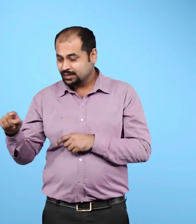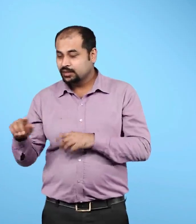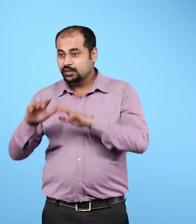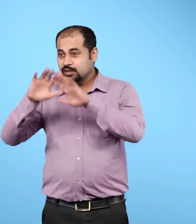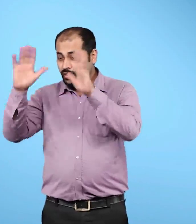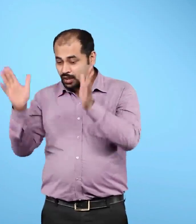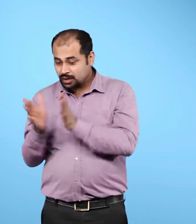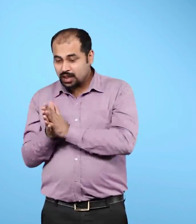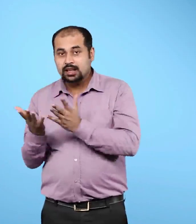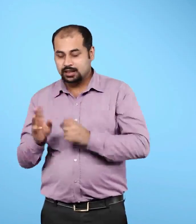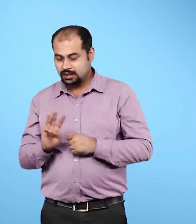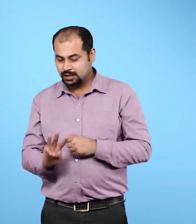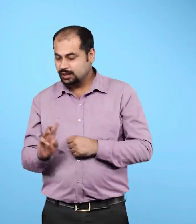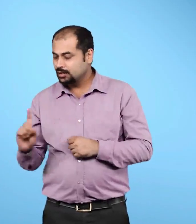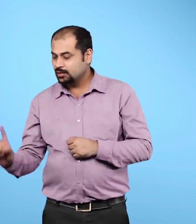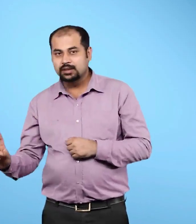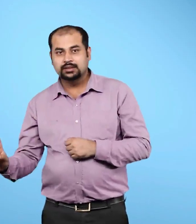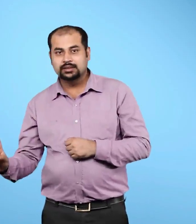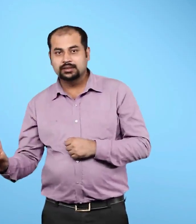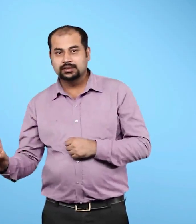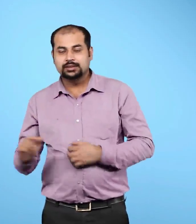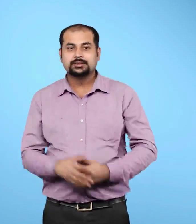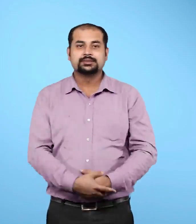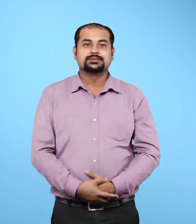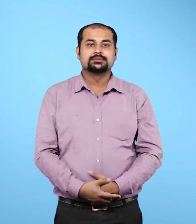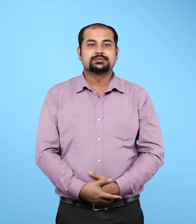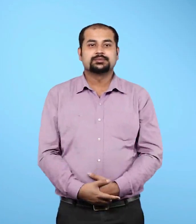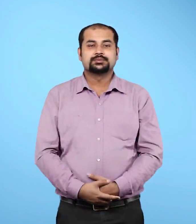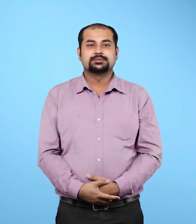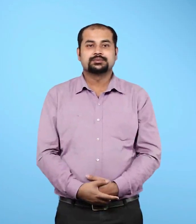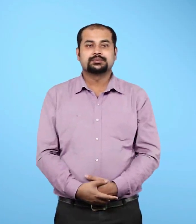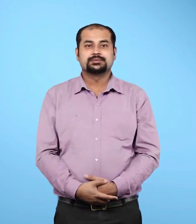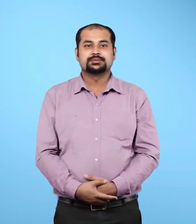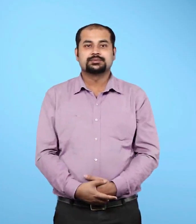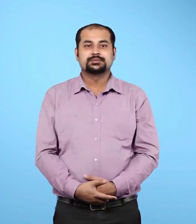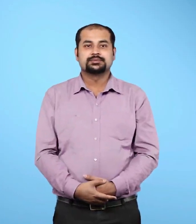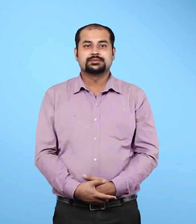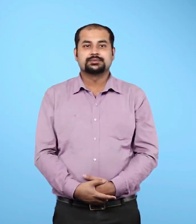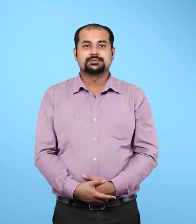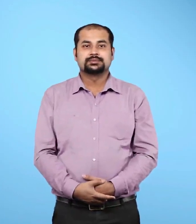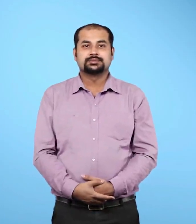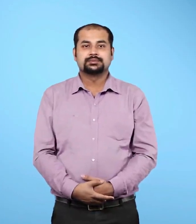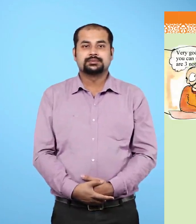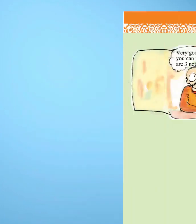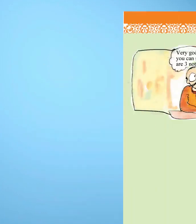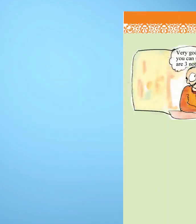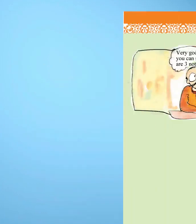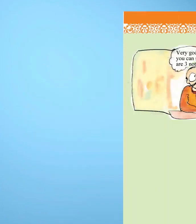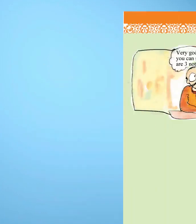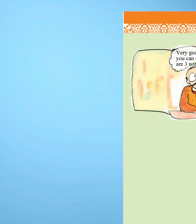1, and another 1, very small in size, written above. Column